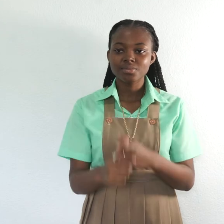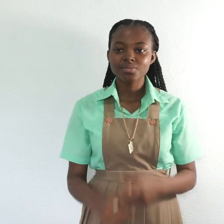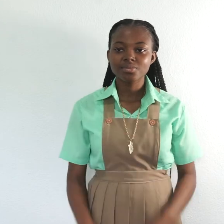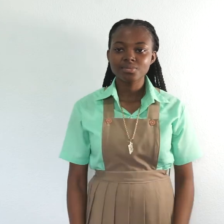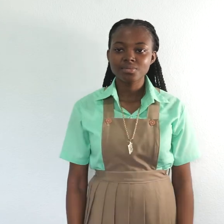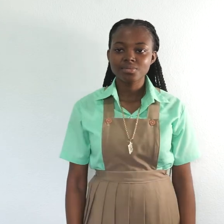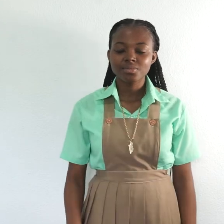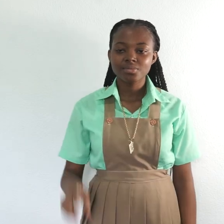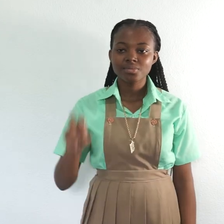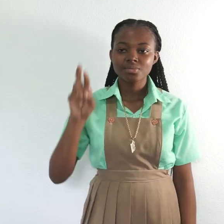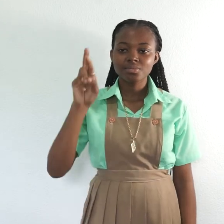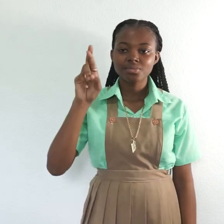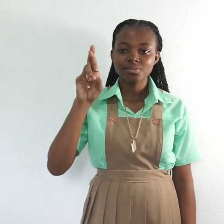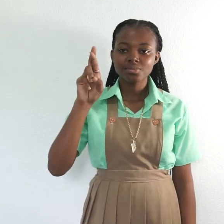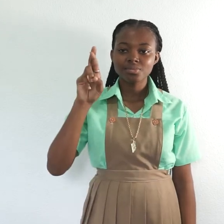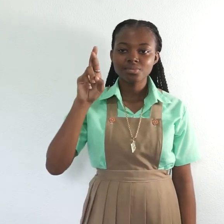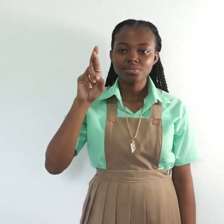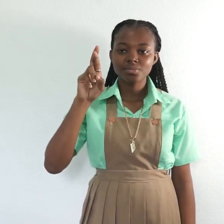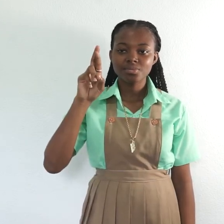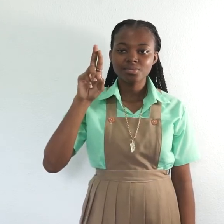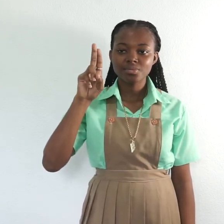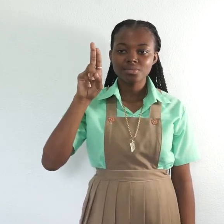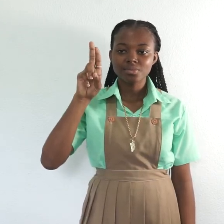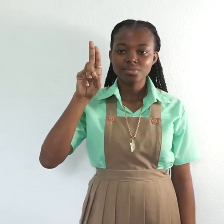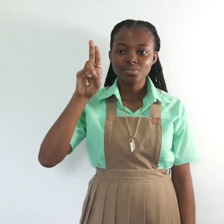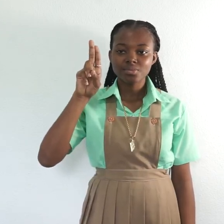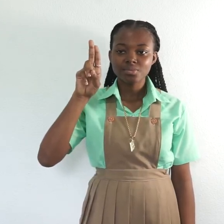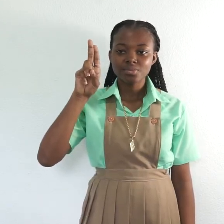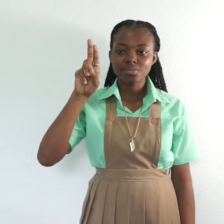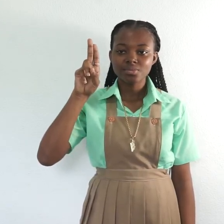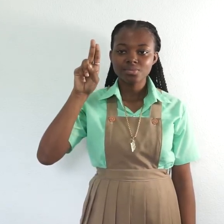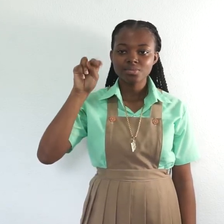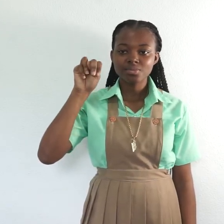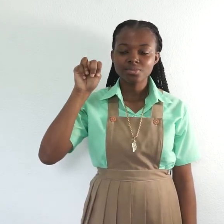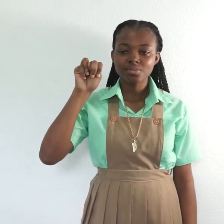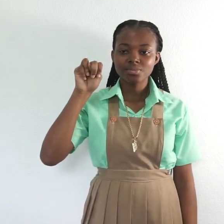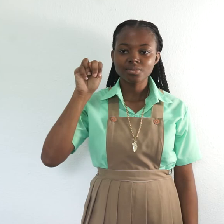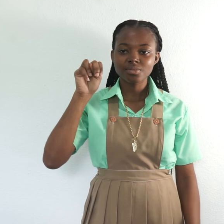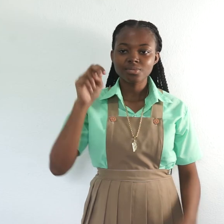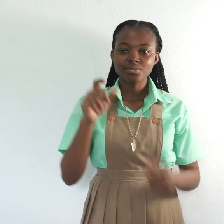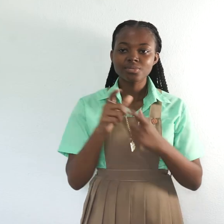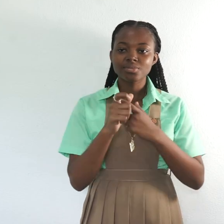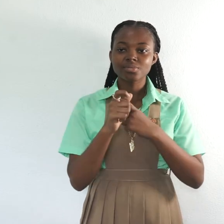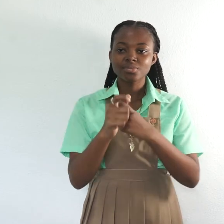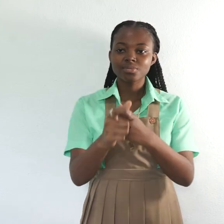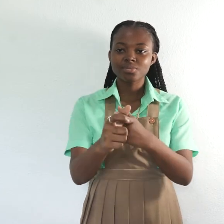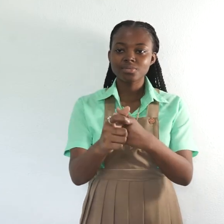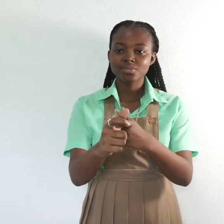R U Run Run